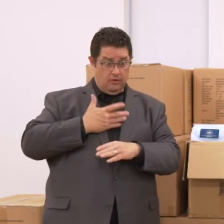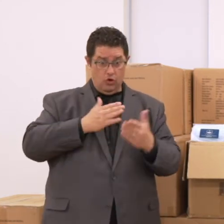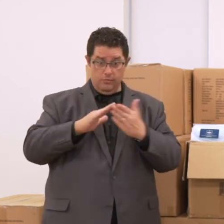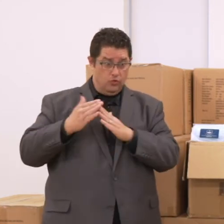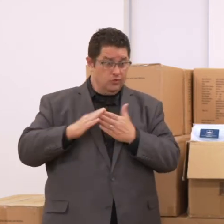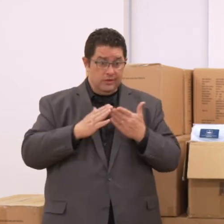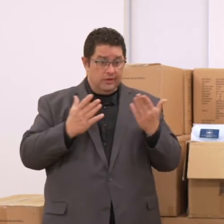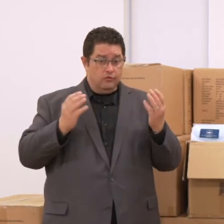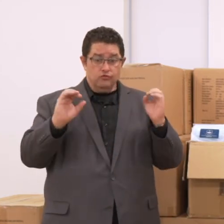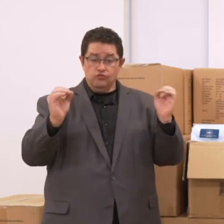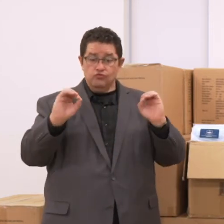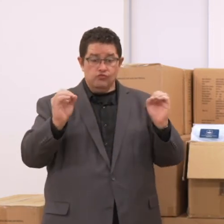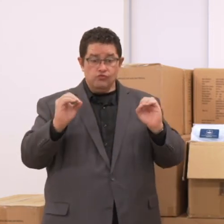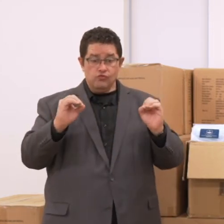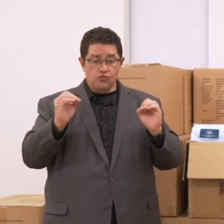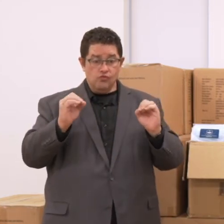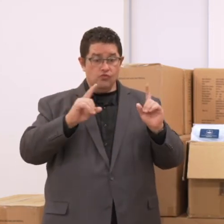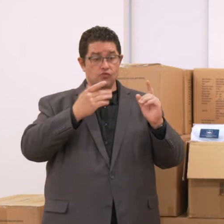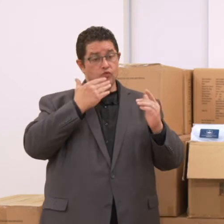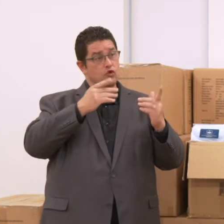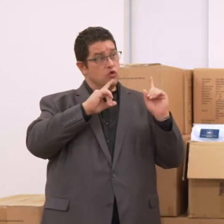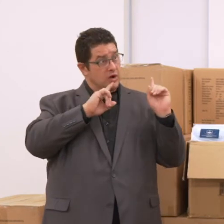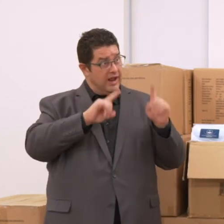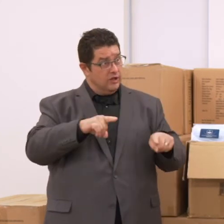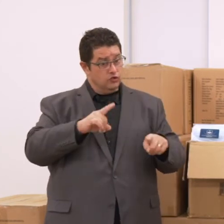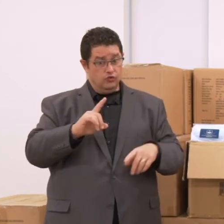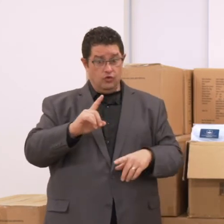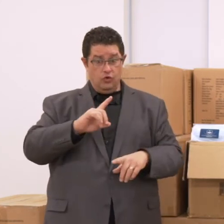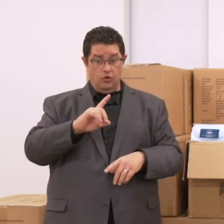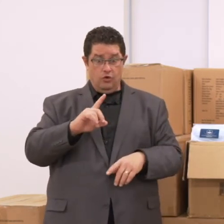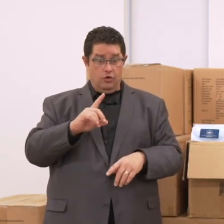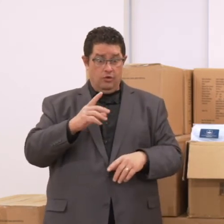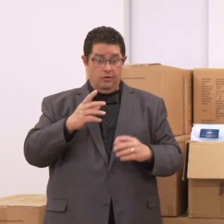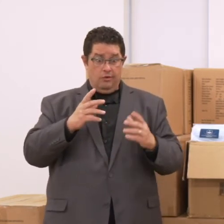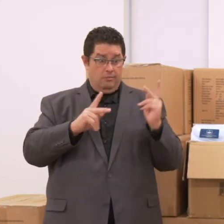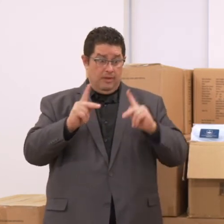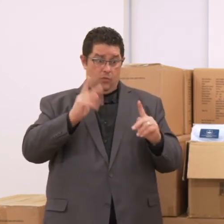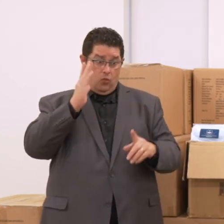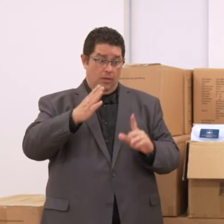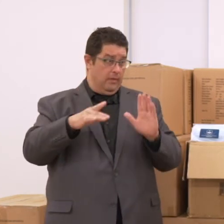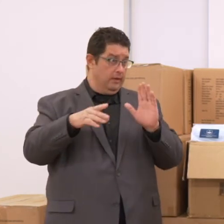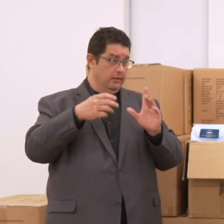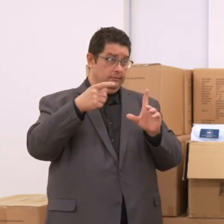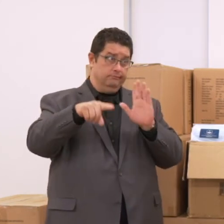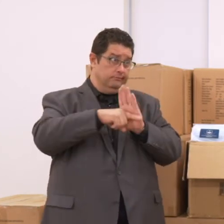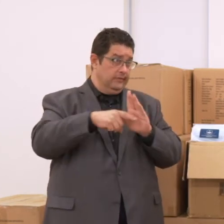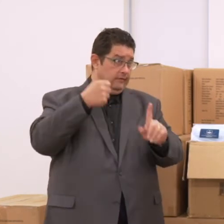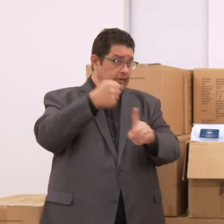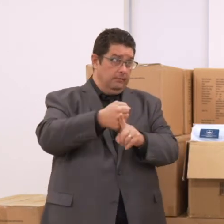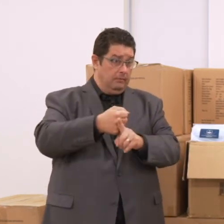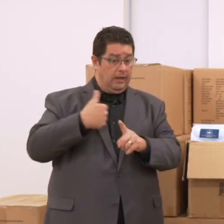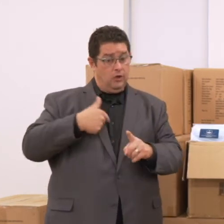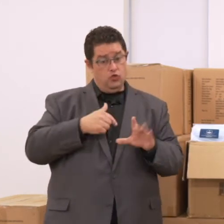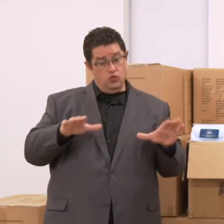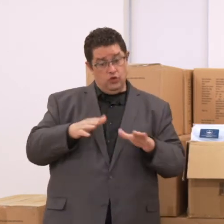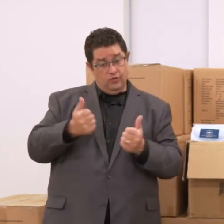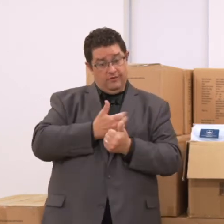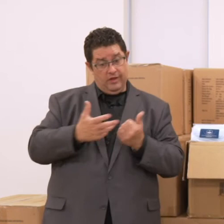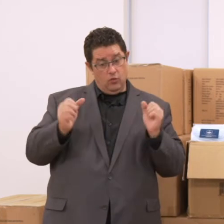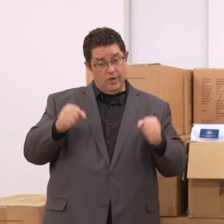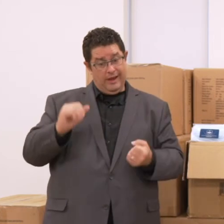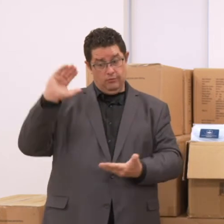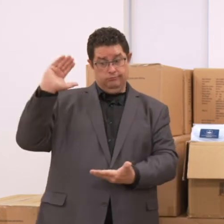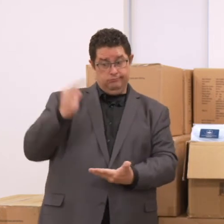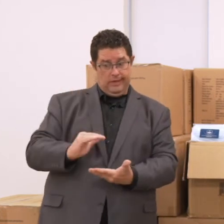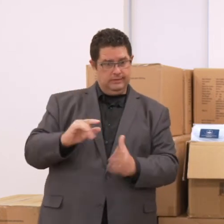no path forward, where people aren't impacted in a negative way. And we do our best to balance those impacts the best we can, but it's